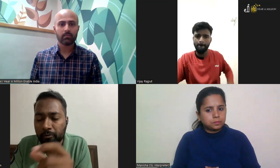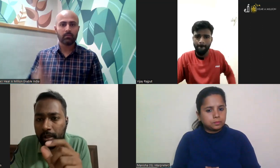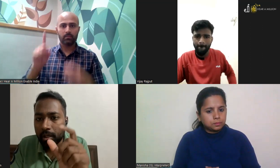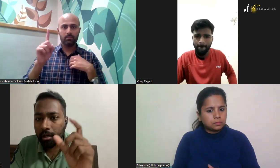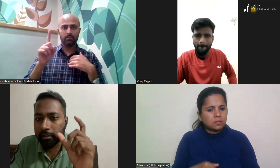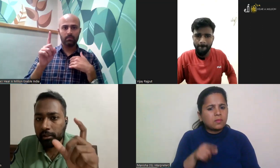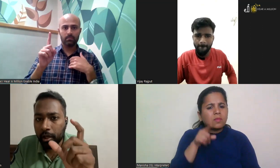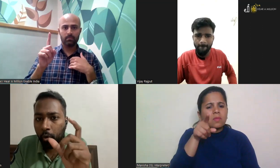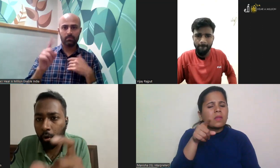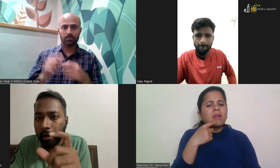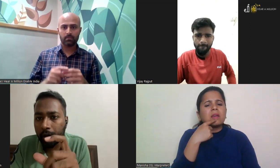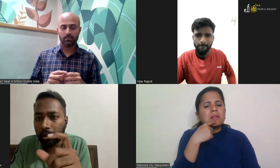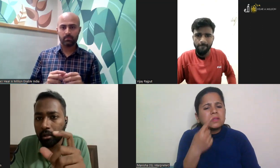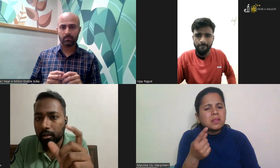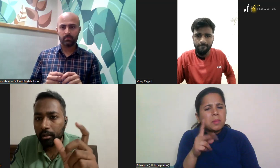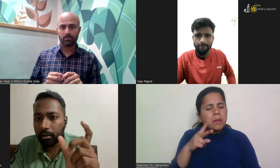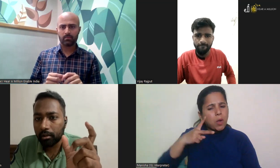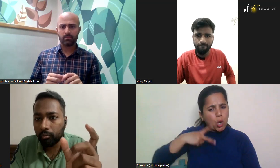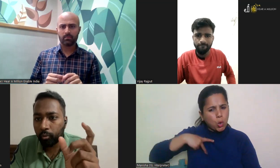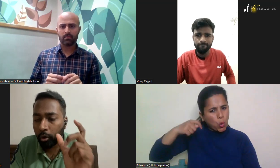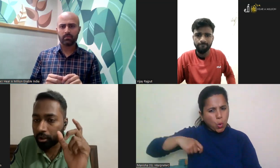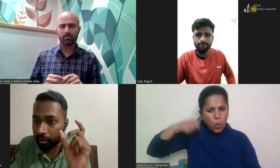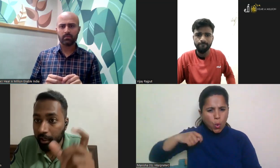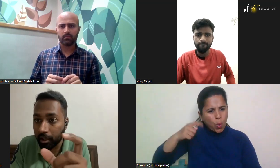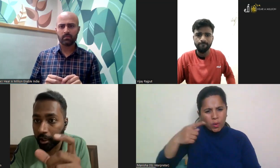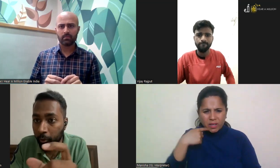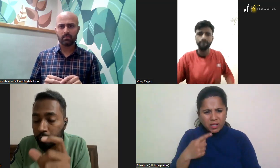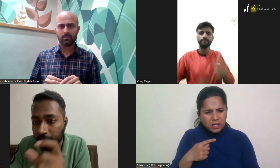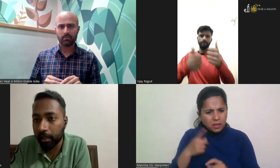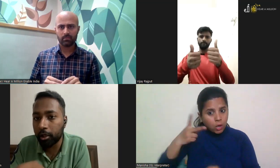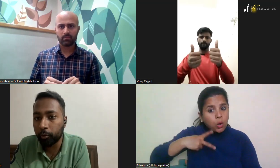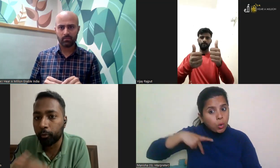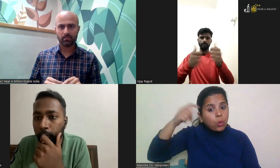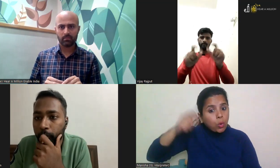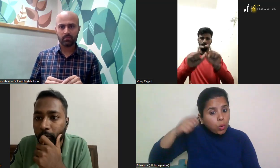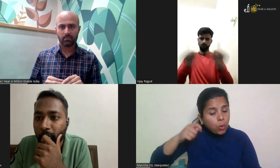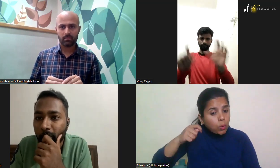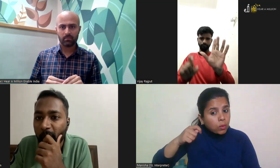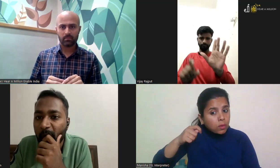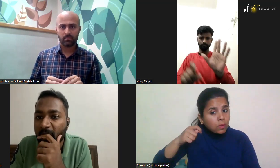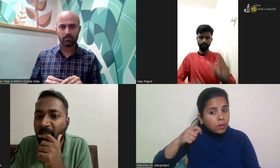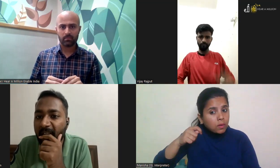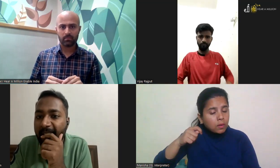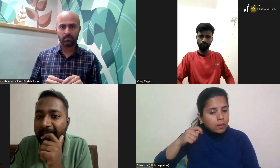What you say, district court, what they have said you.